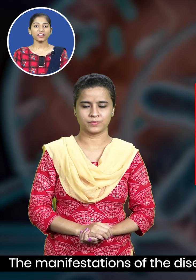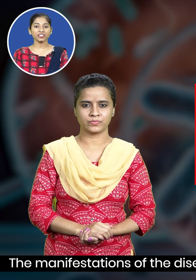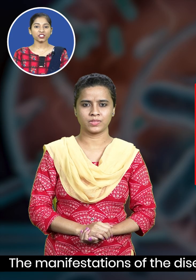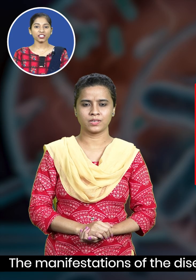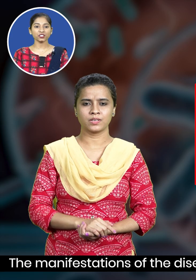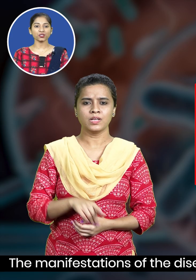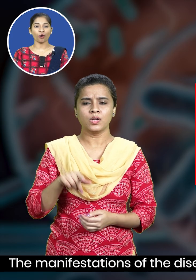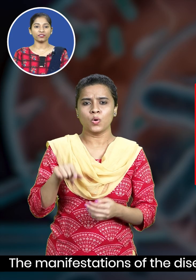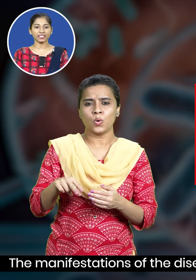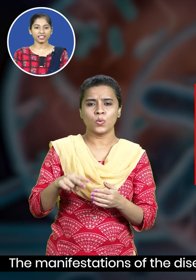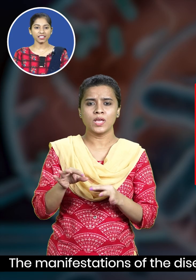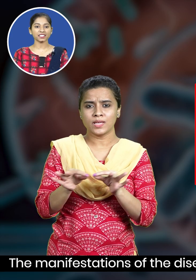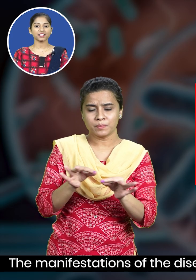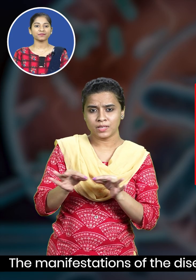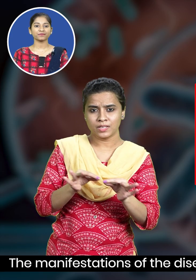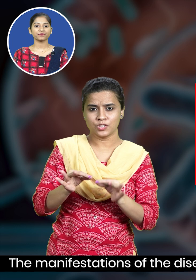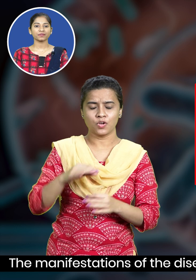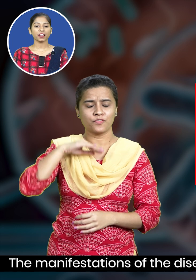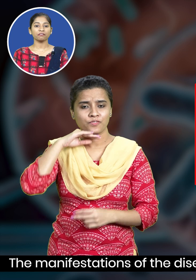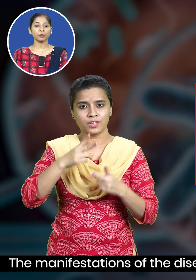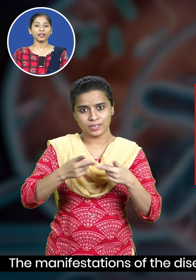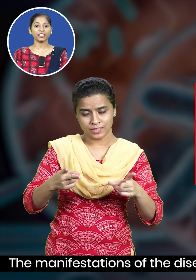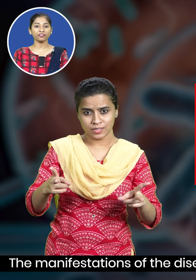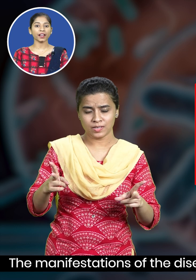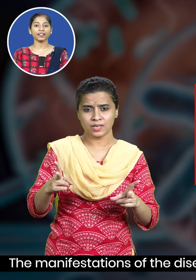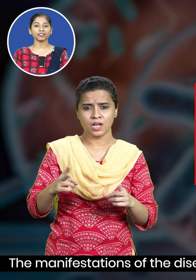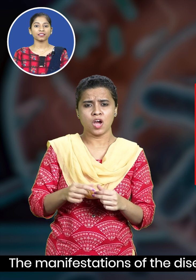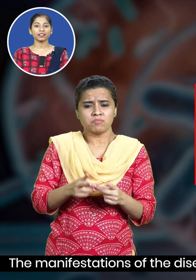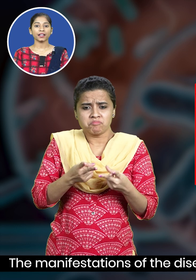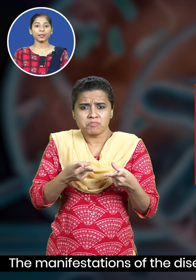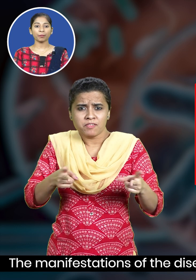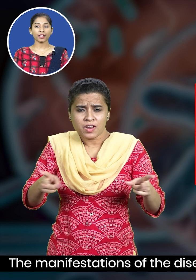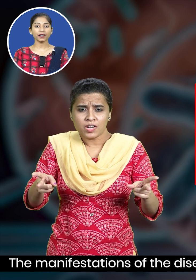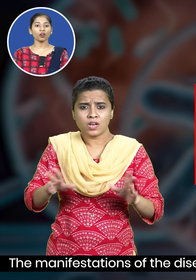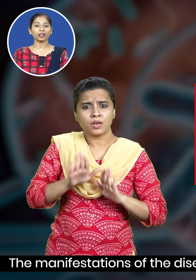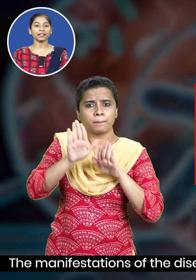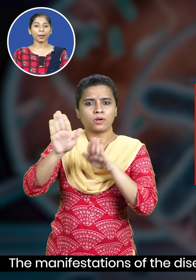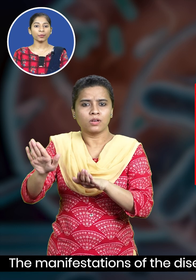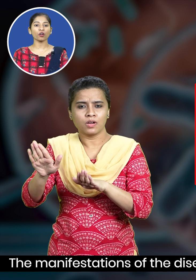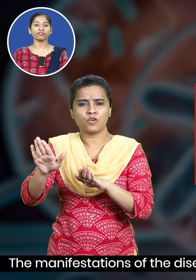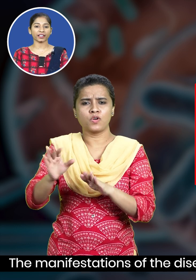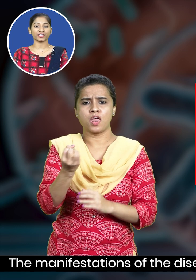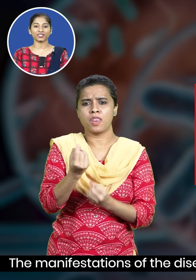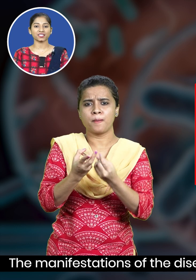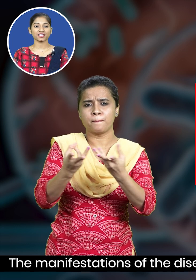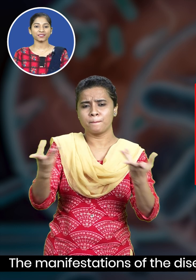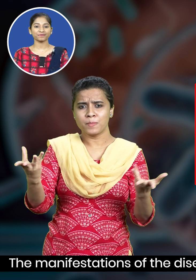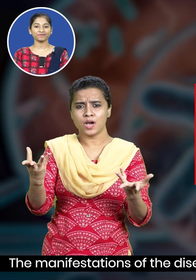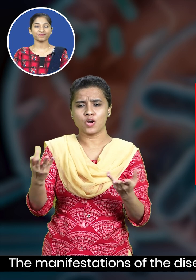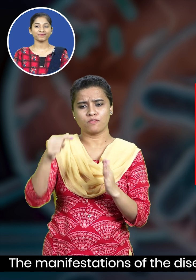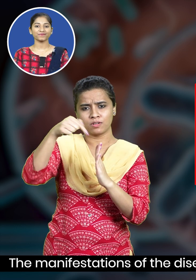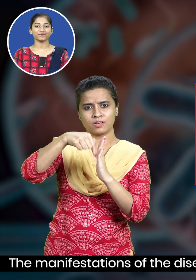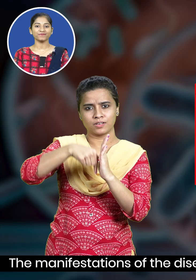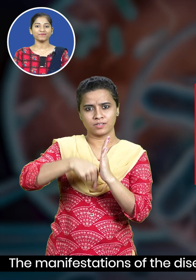The manifestations of disease will be different depending on a number of factors.